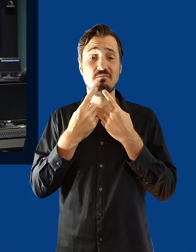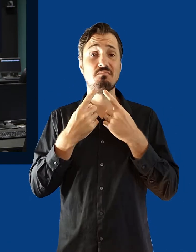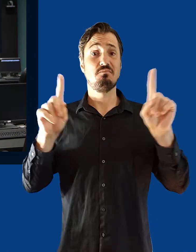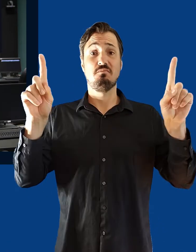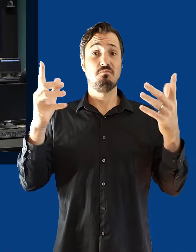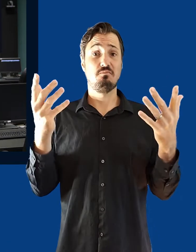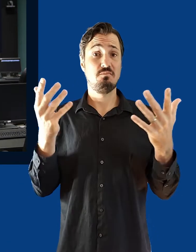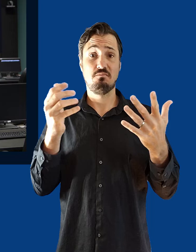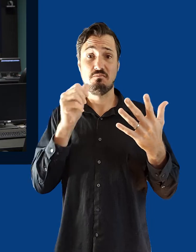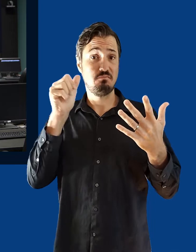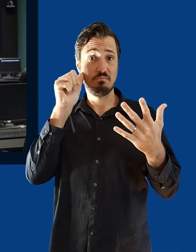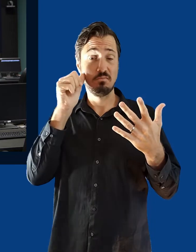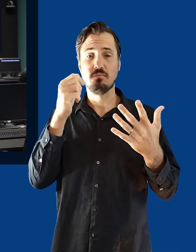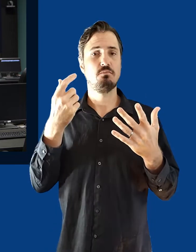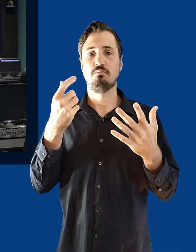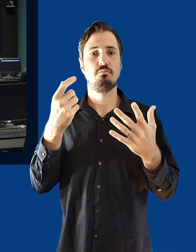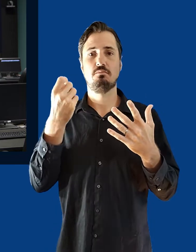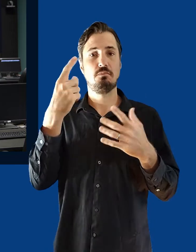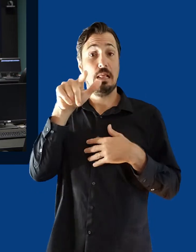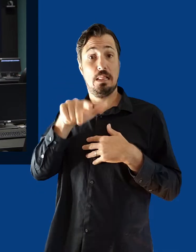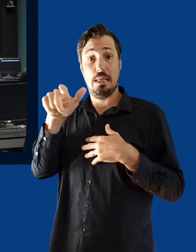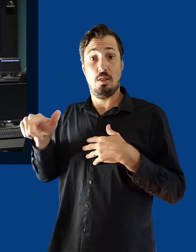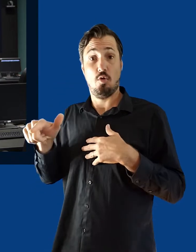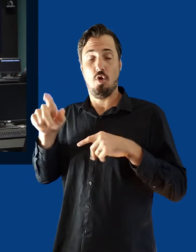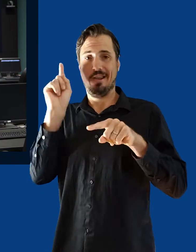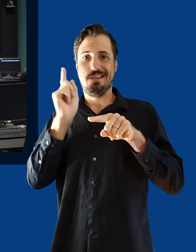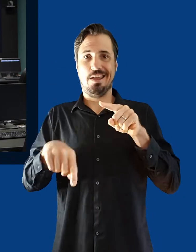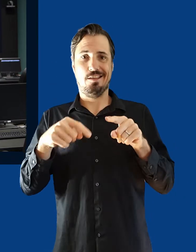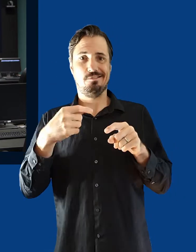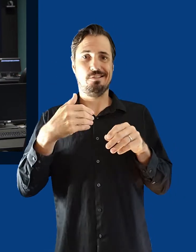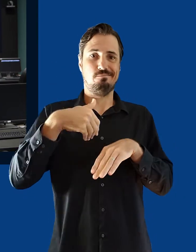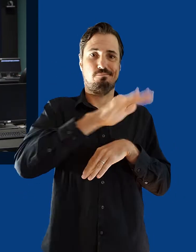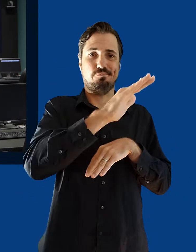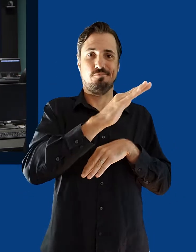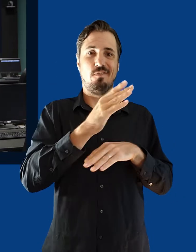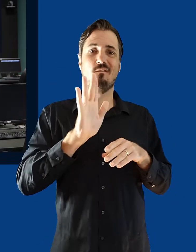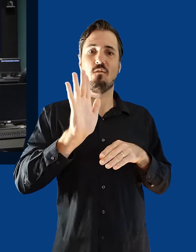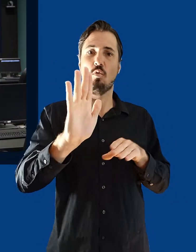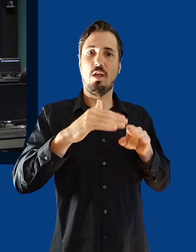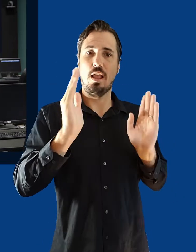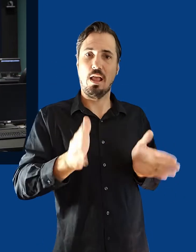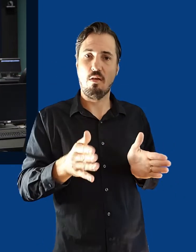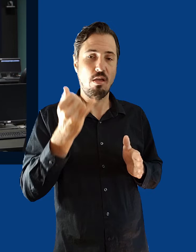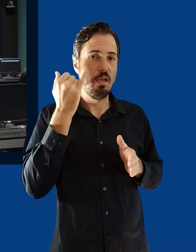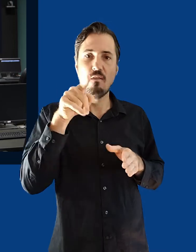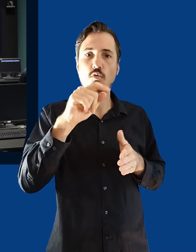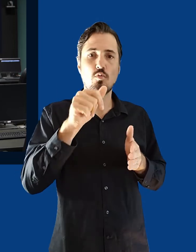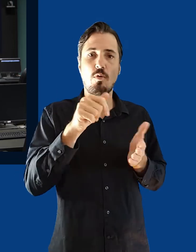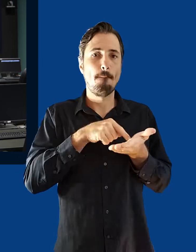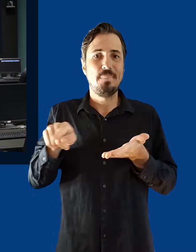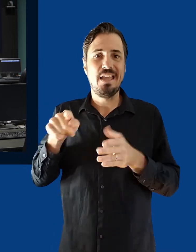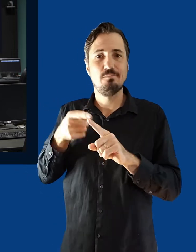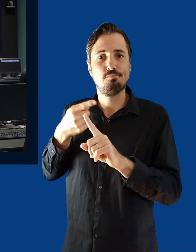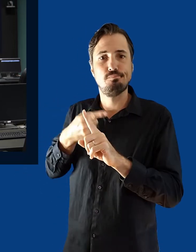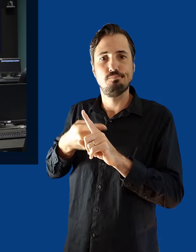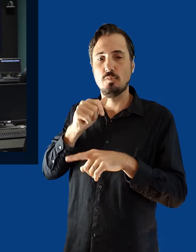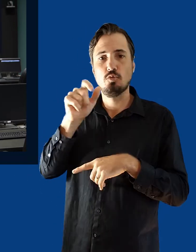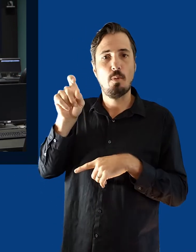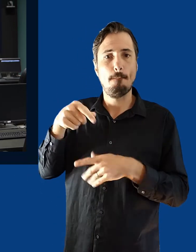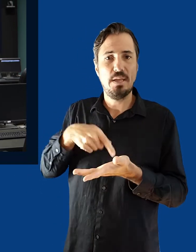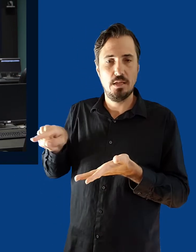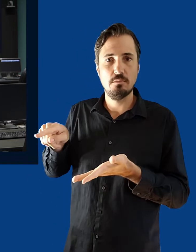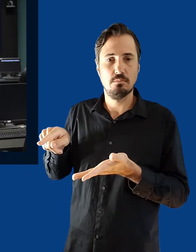evictions. This prevents any eviction from a residential dwelling for failure to pay rent or fees as part of a rental